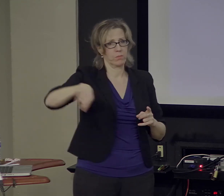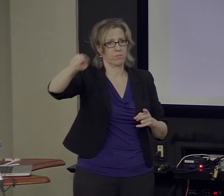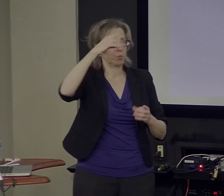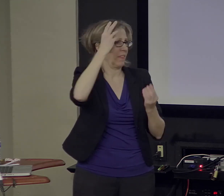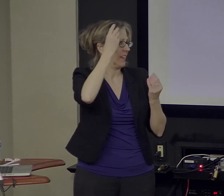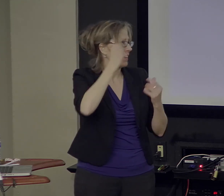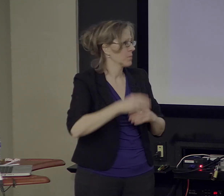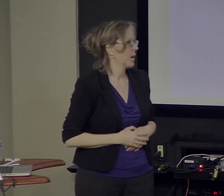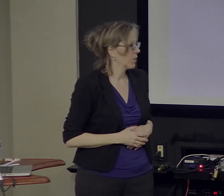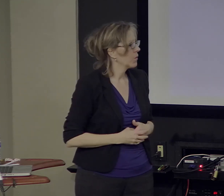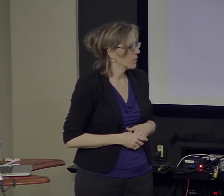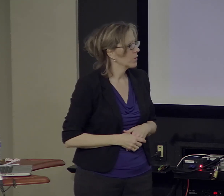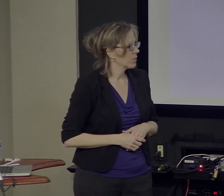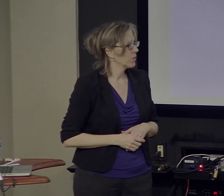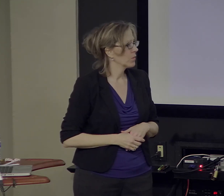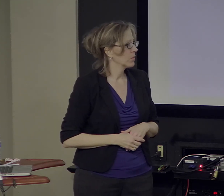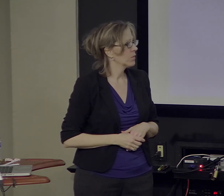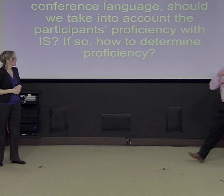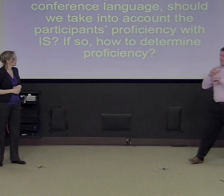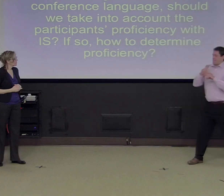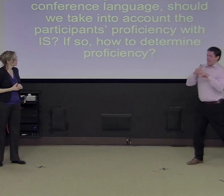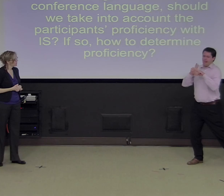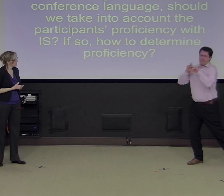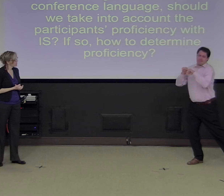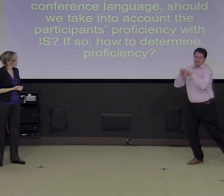think that you do raise a lot of food for thought here.